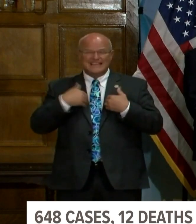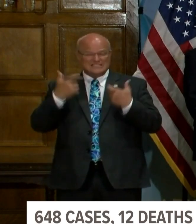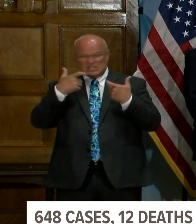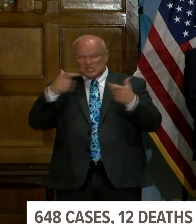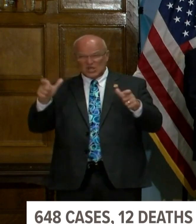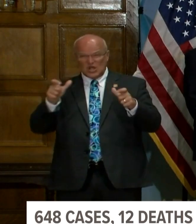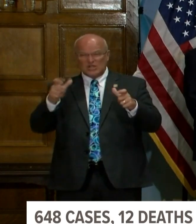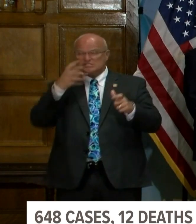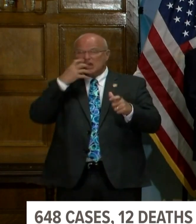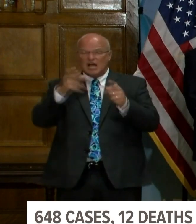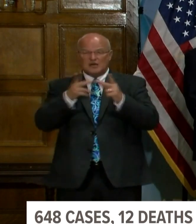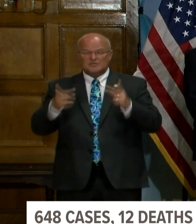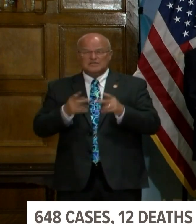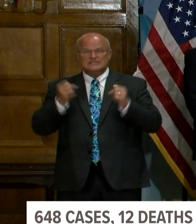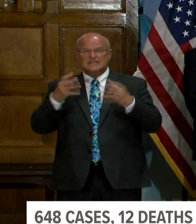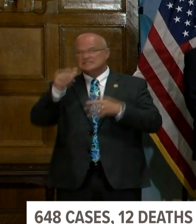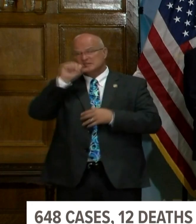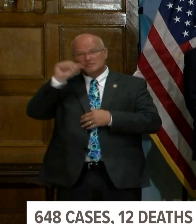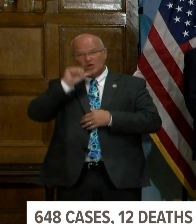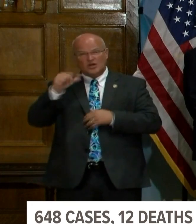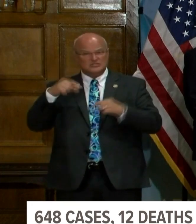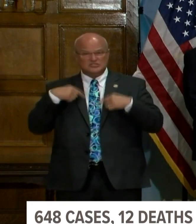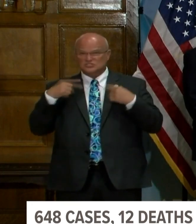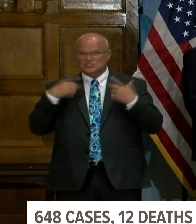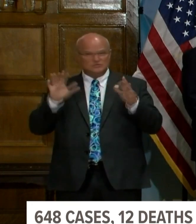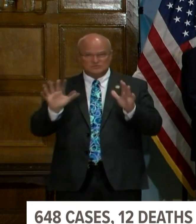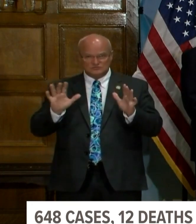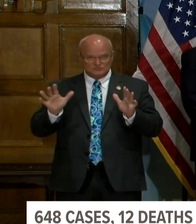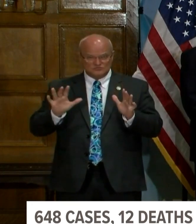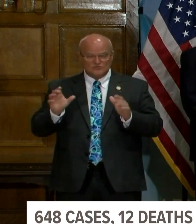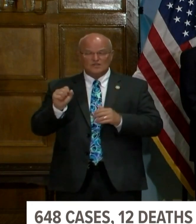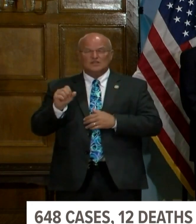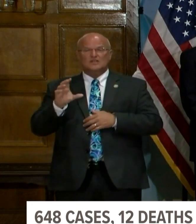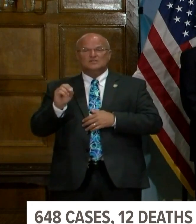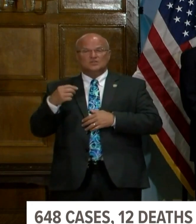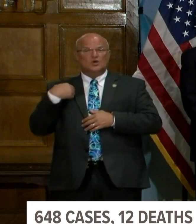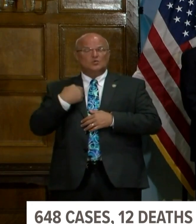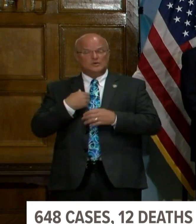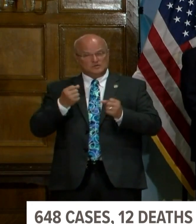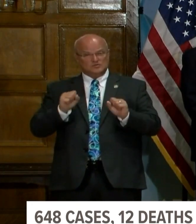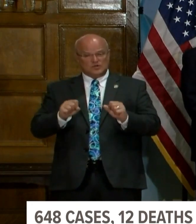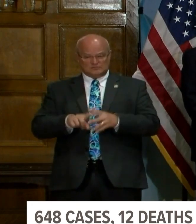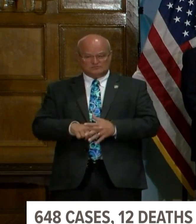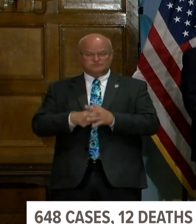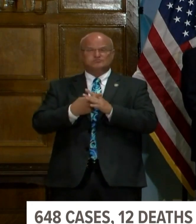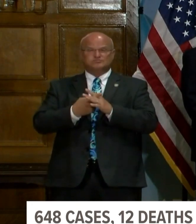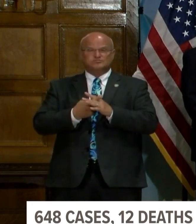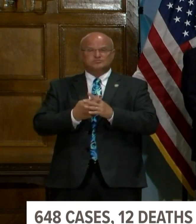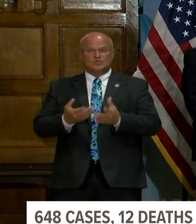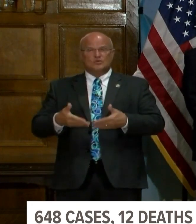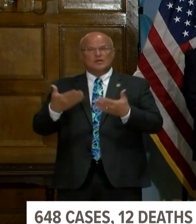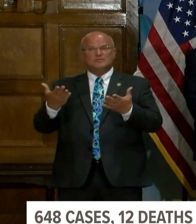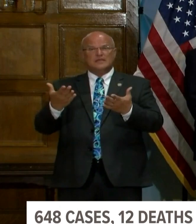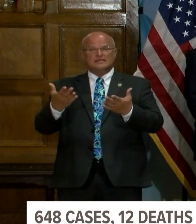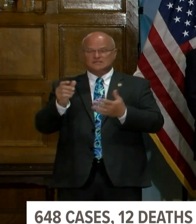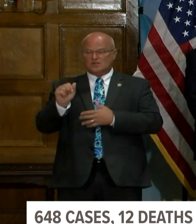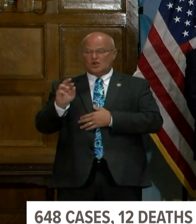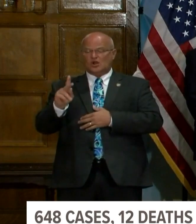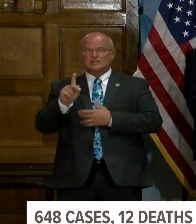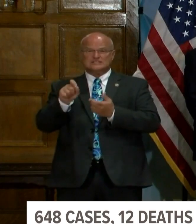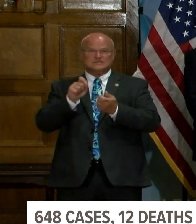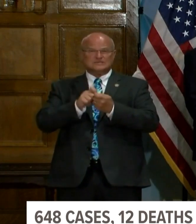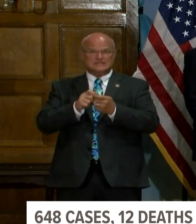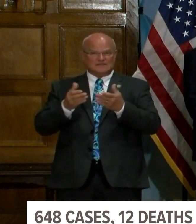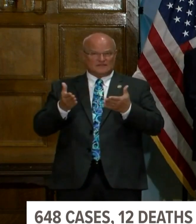large hot spots with lots of bars and gyms, for example. And so we will try and implement those recommendations in an